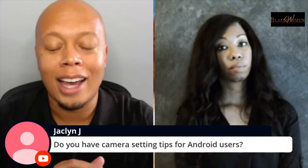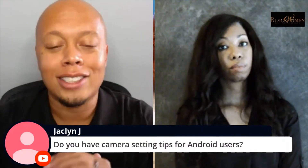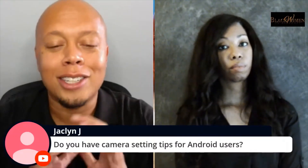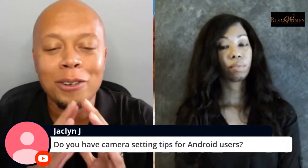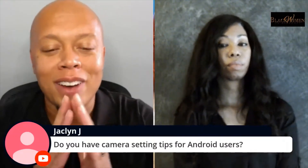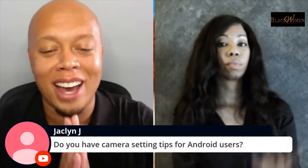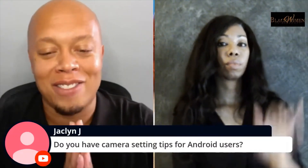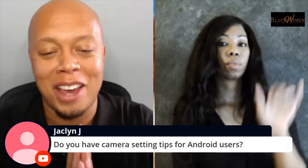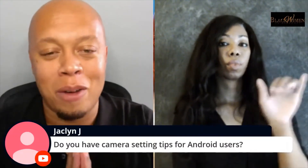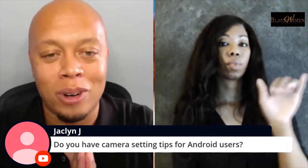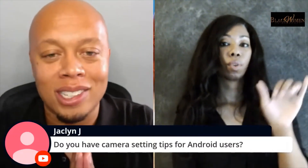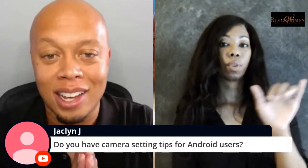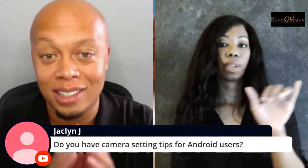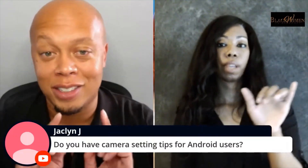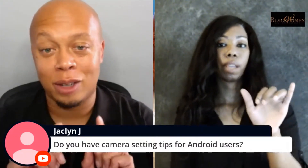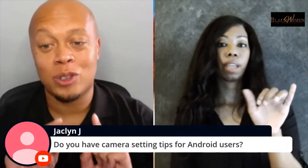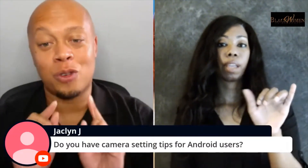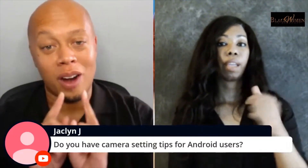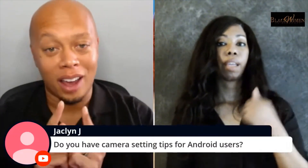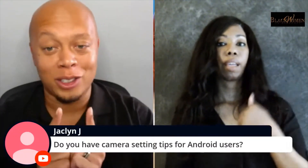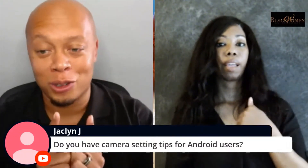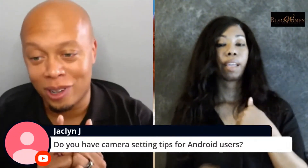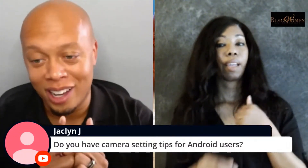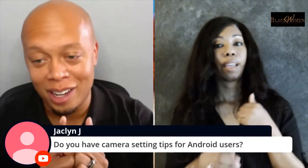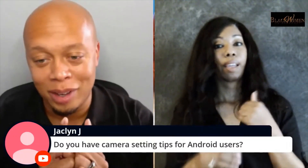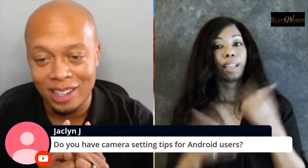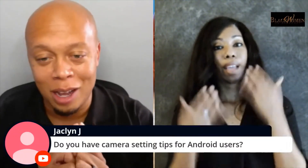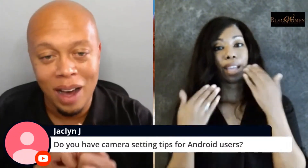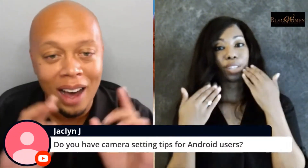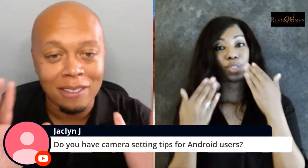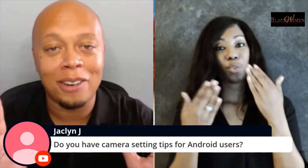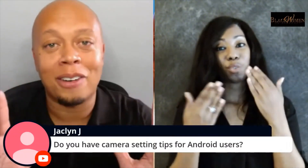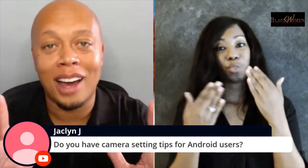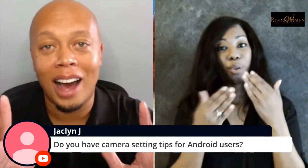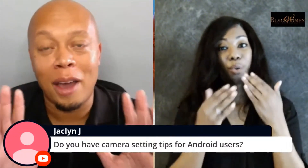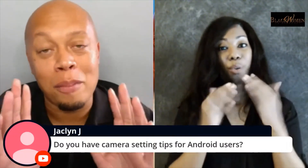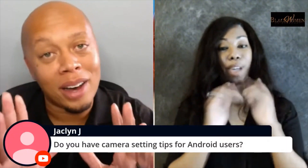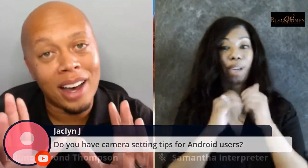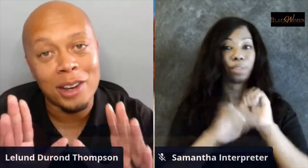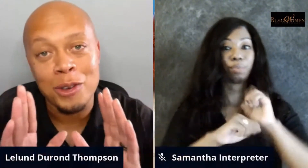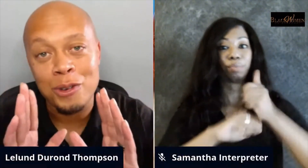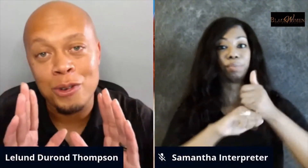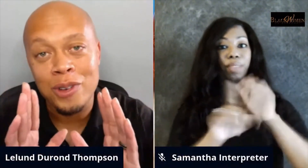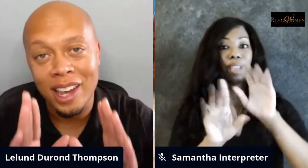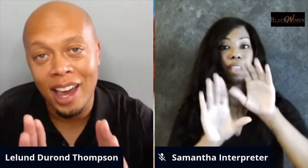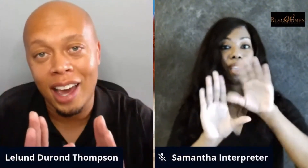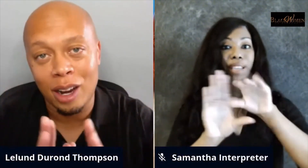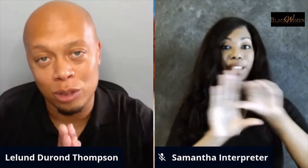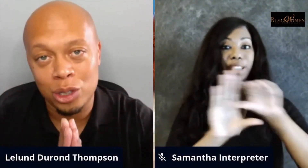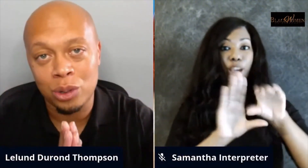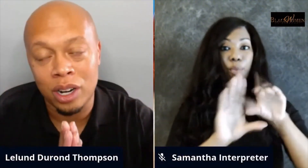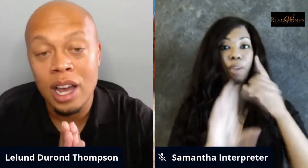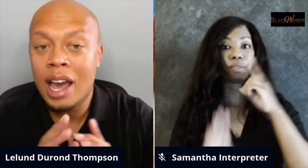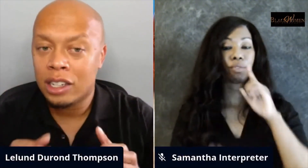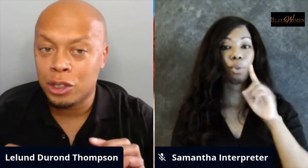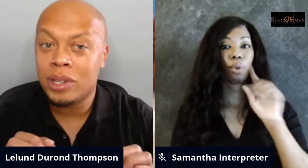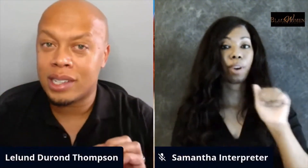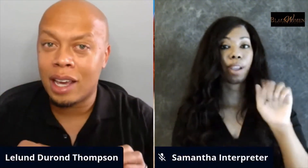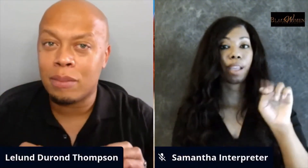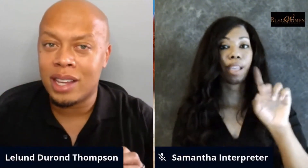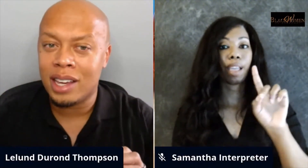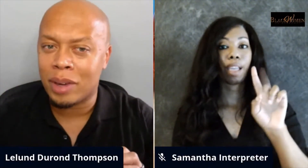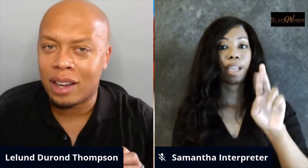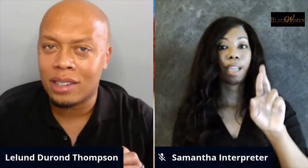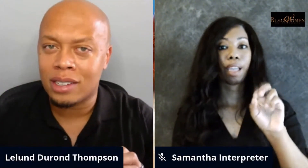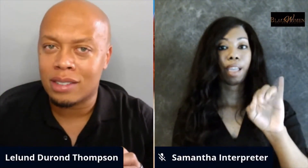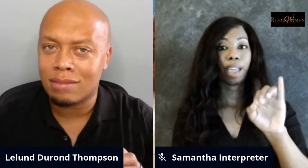Okay, I don't have camera setting tips for Android because I'm an iPhone guy, but you can, I'm sure, do the